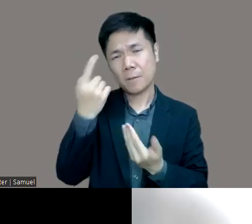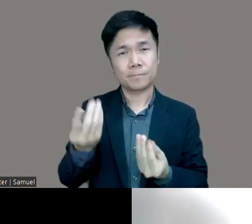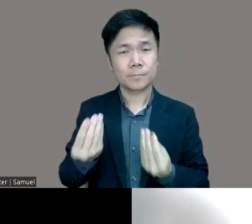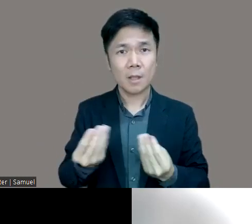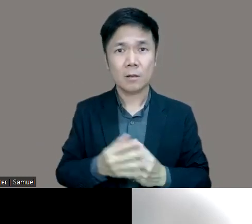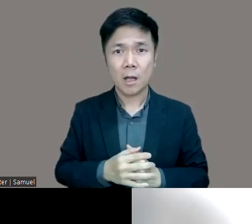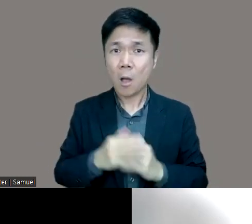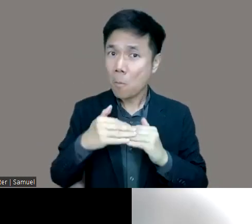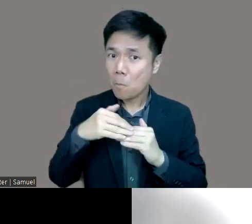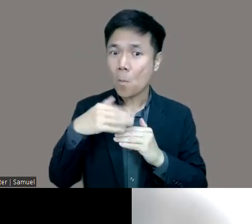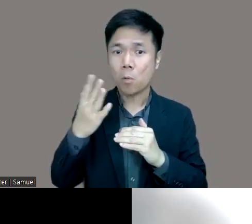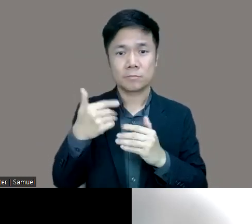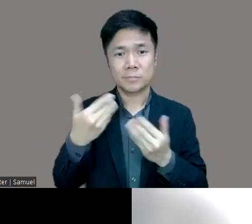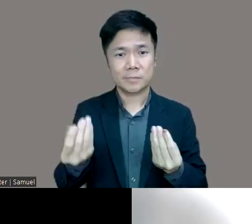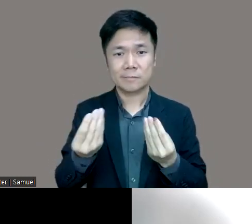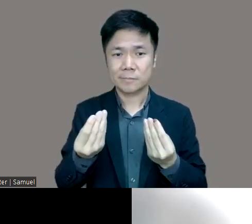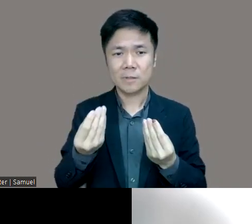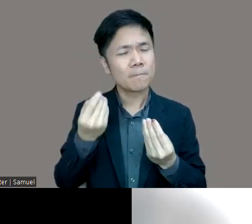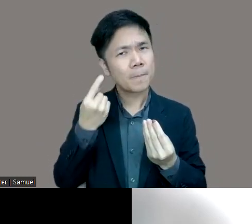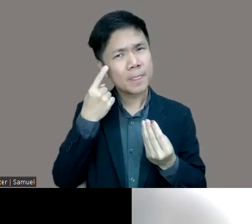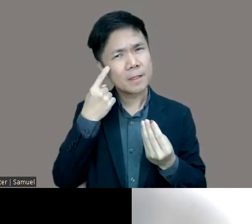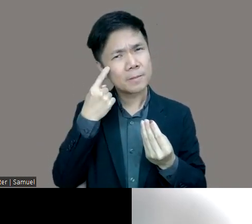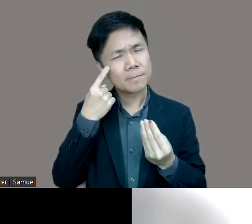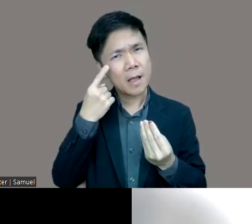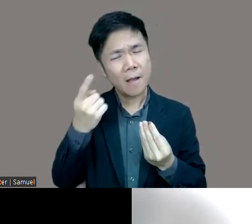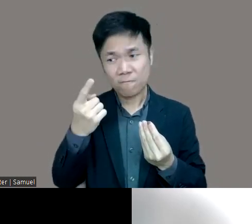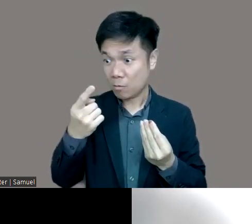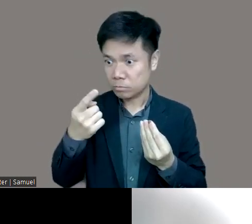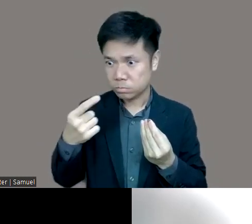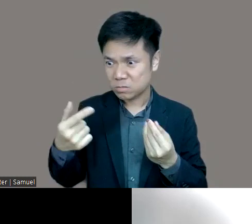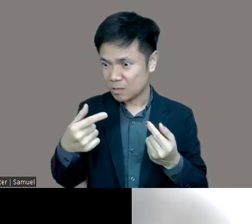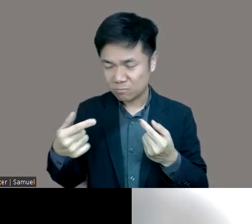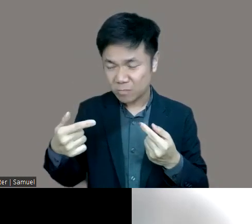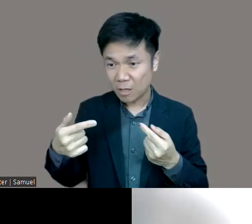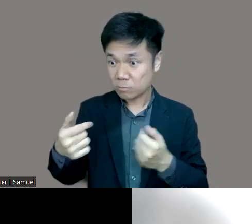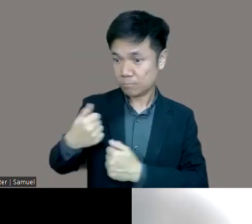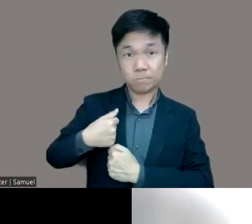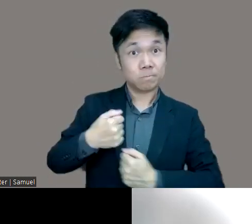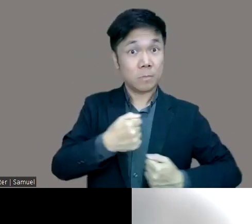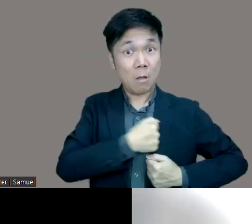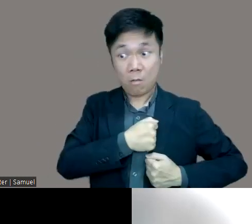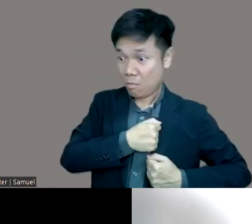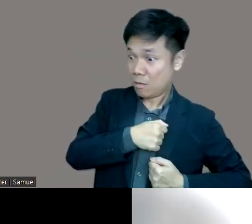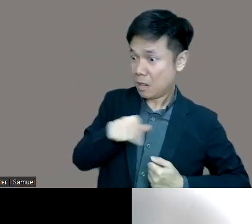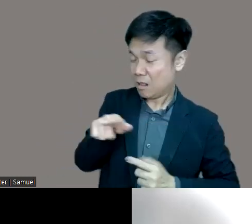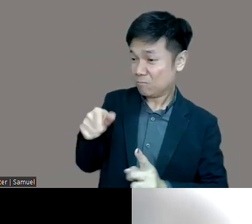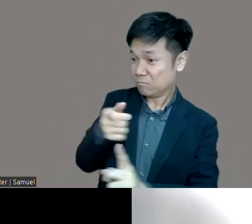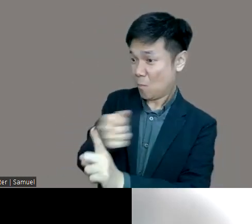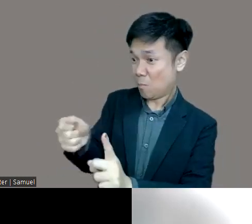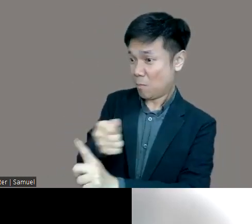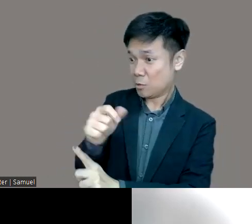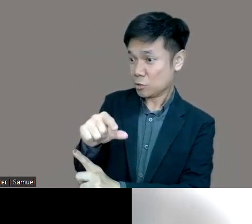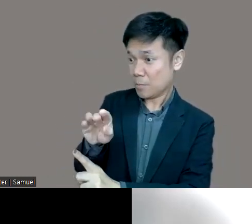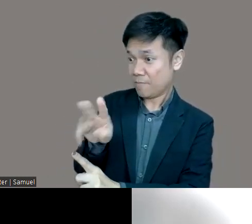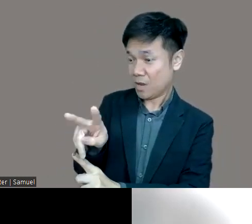into consideration the aspect of conflict-related sexual violence with regard to persons with disabilities, because now